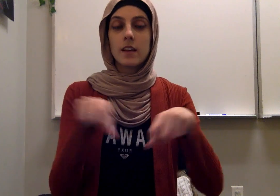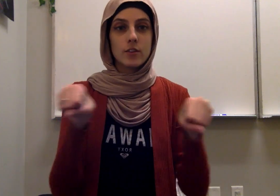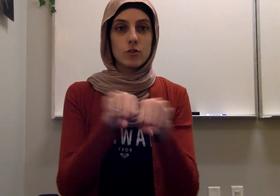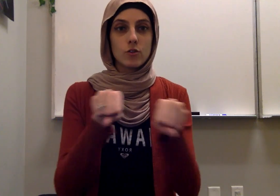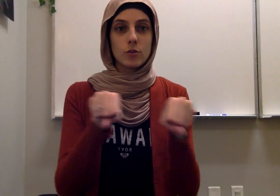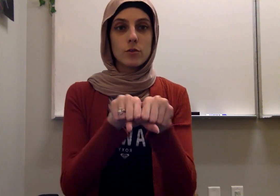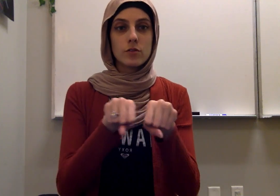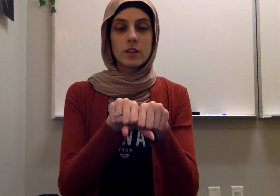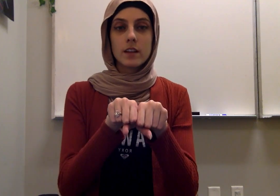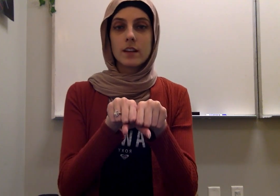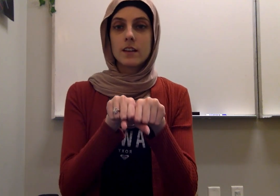Shoes.